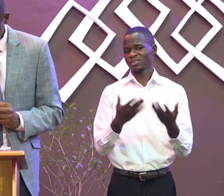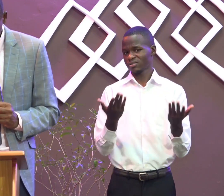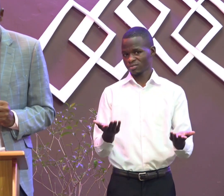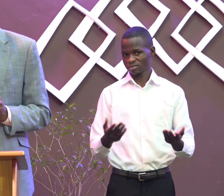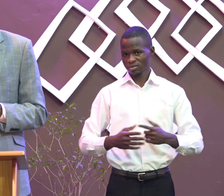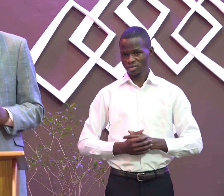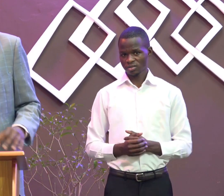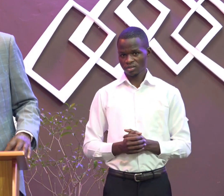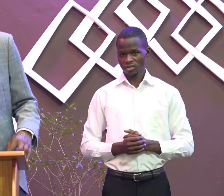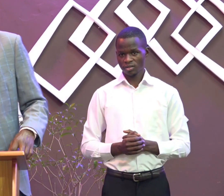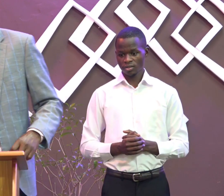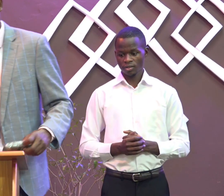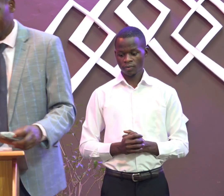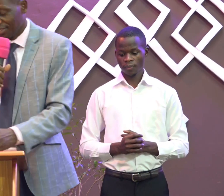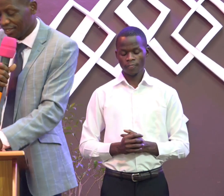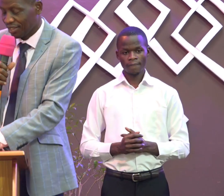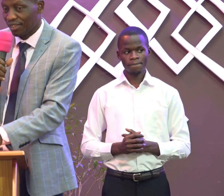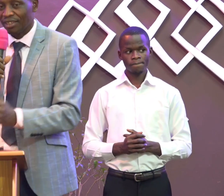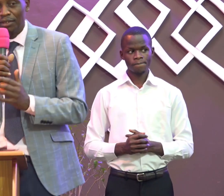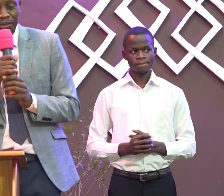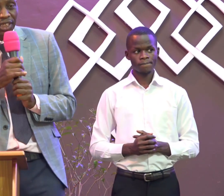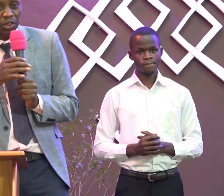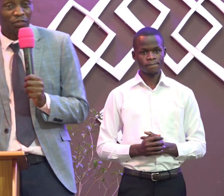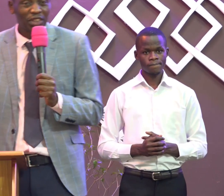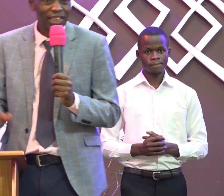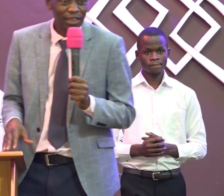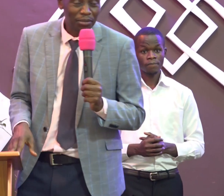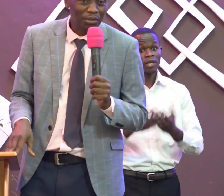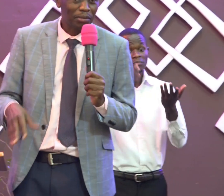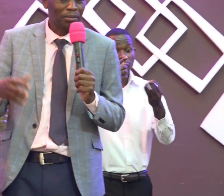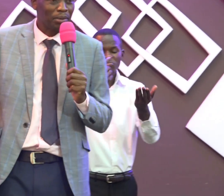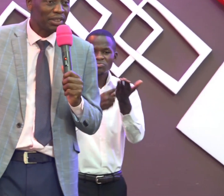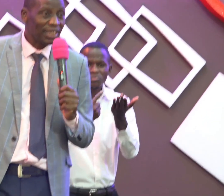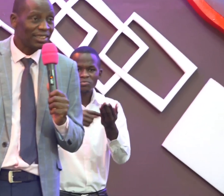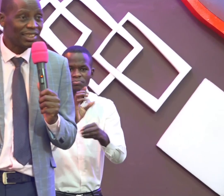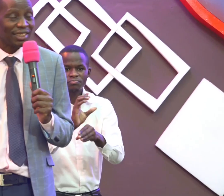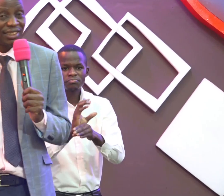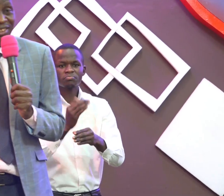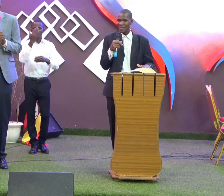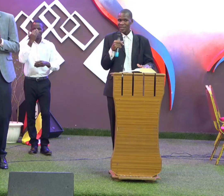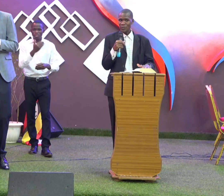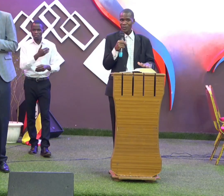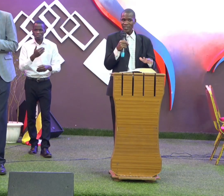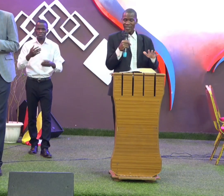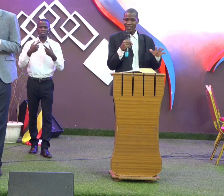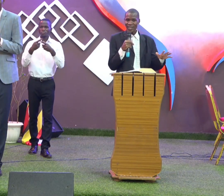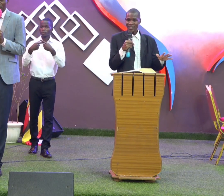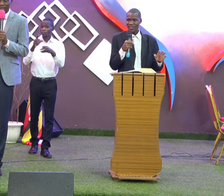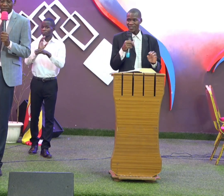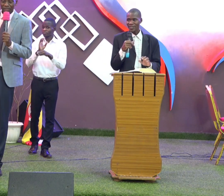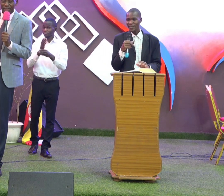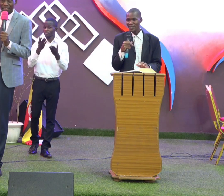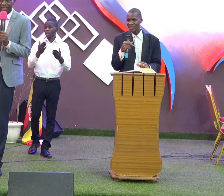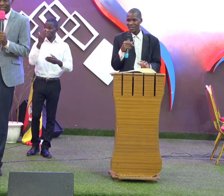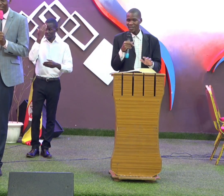When pastors are sent away. Church of Uganda, mwa Protestant, in Protestant churches,